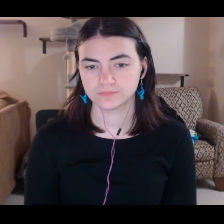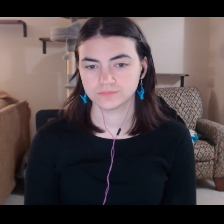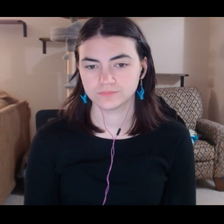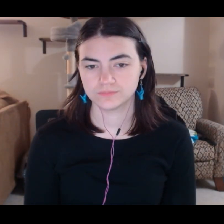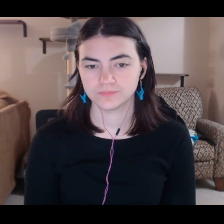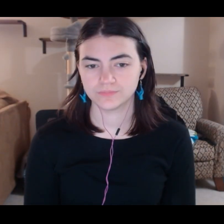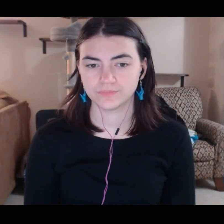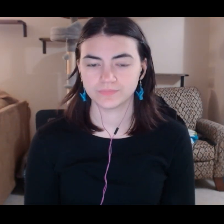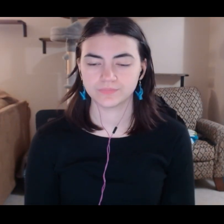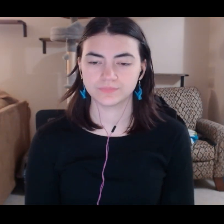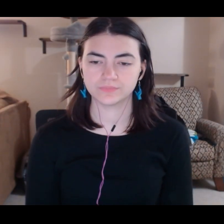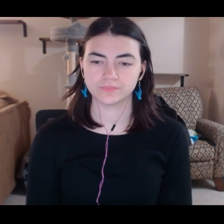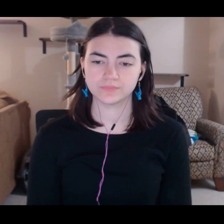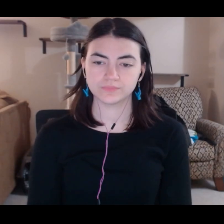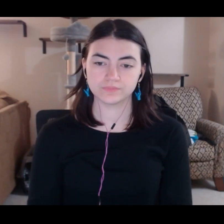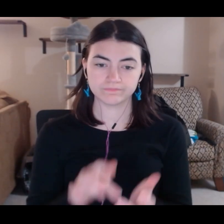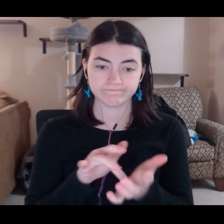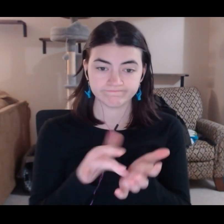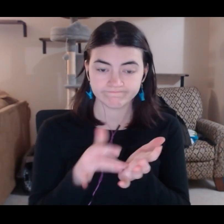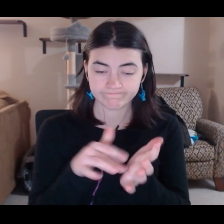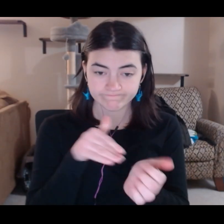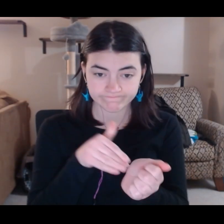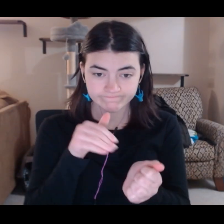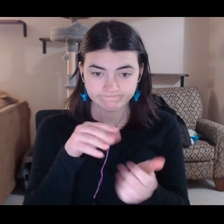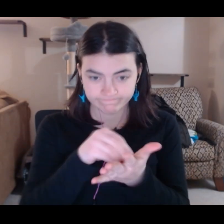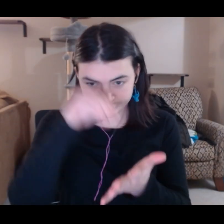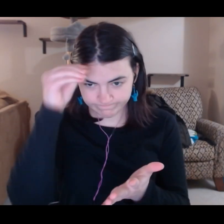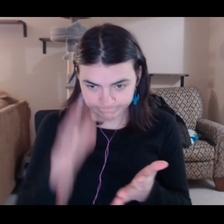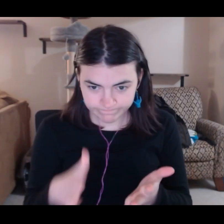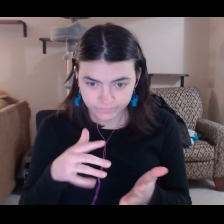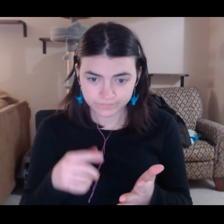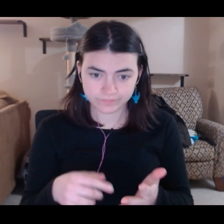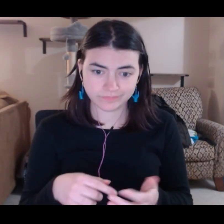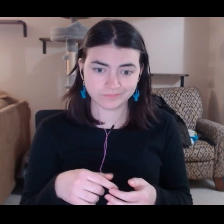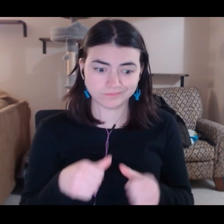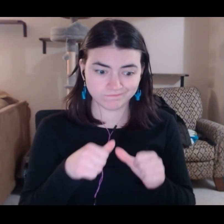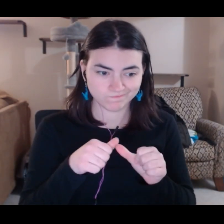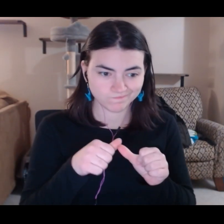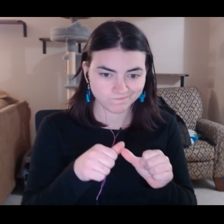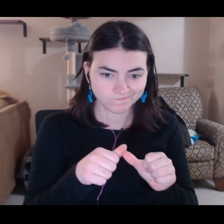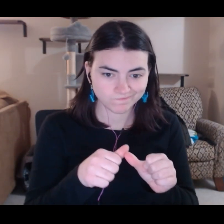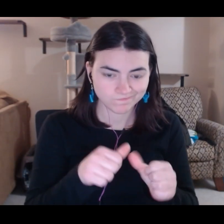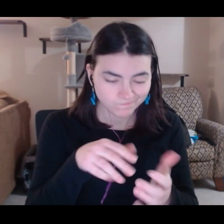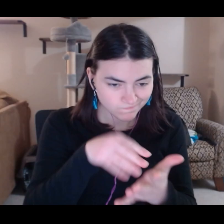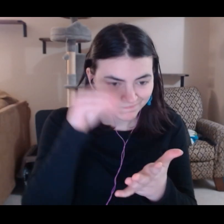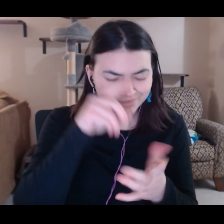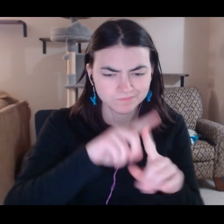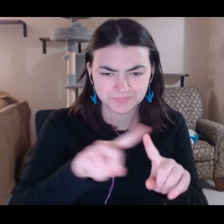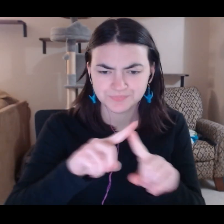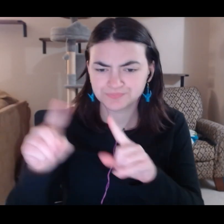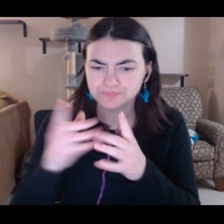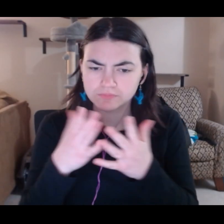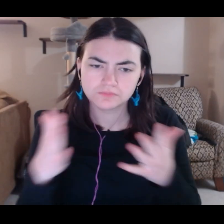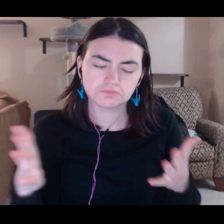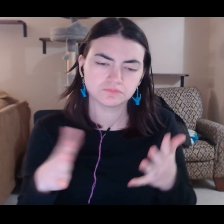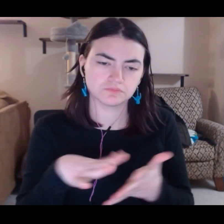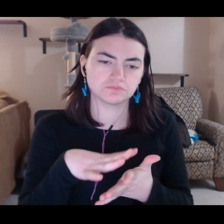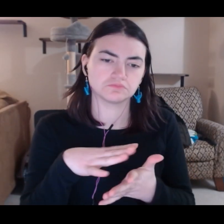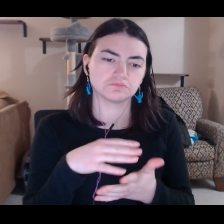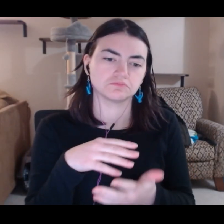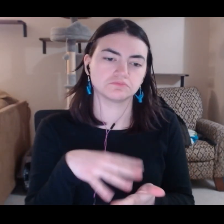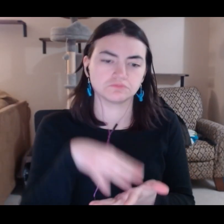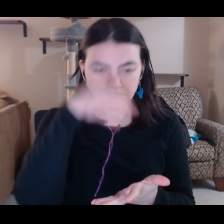During their training, medical residents learn countless techniques, surgeries, and procedures which they'll later use to save